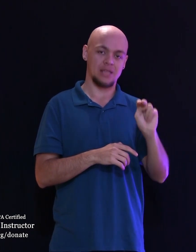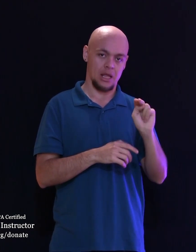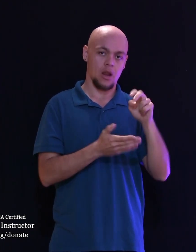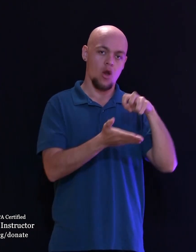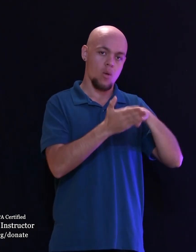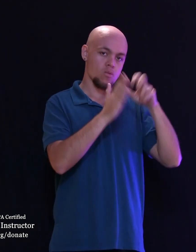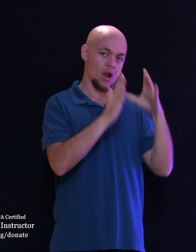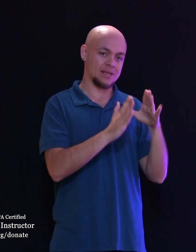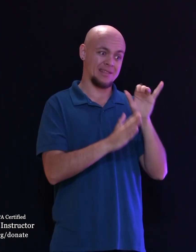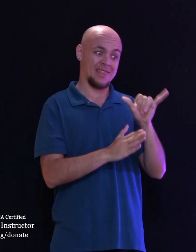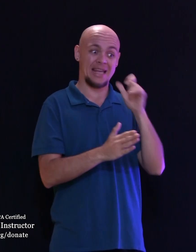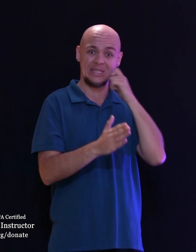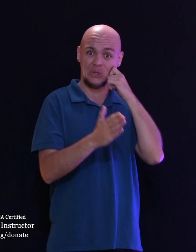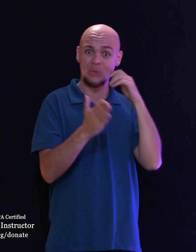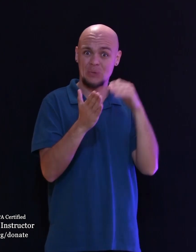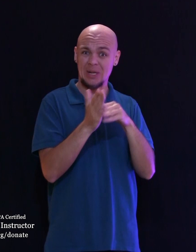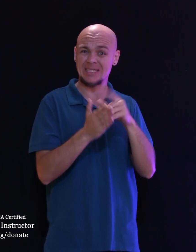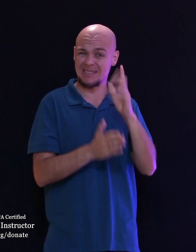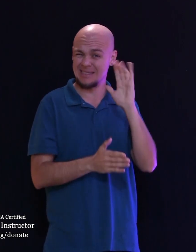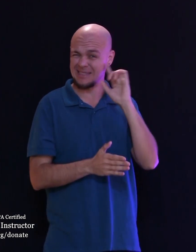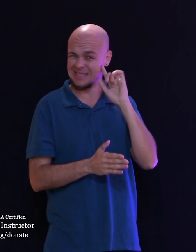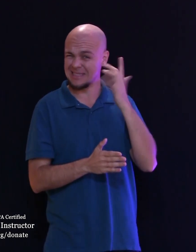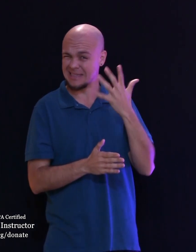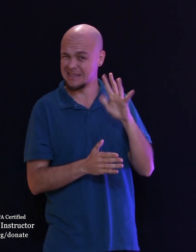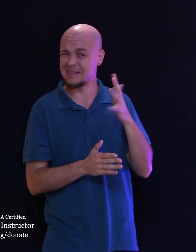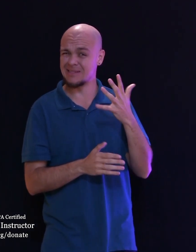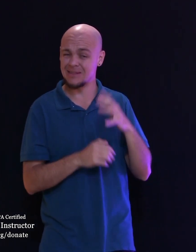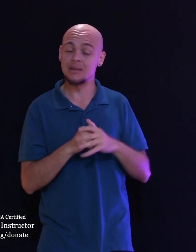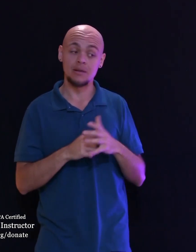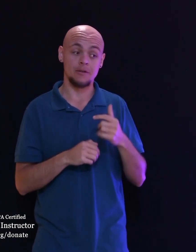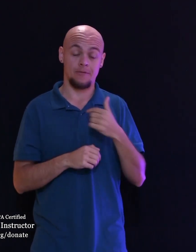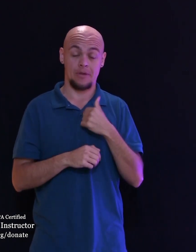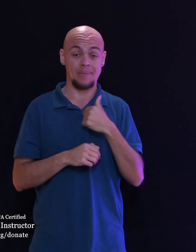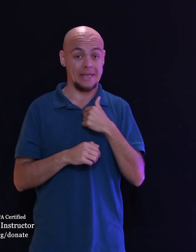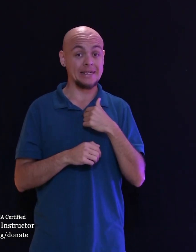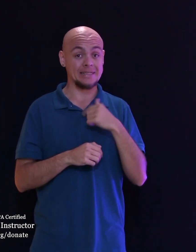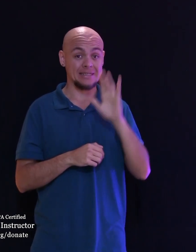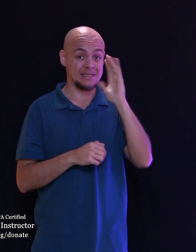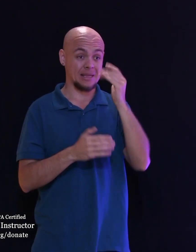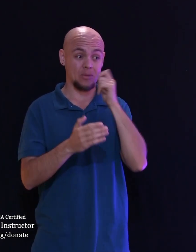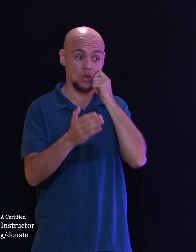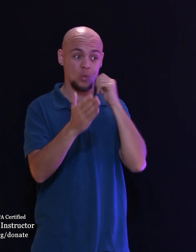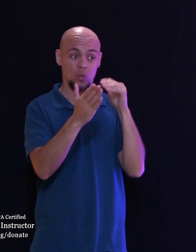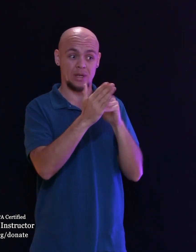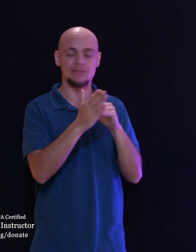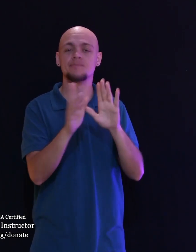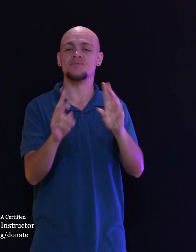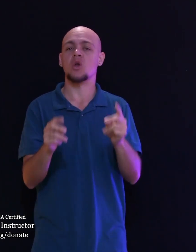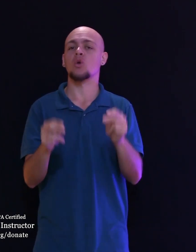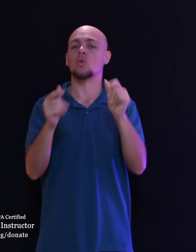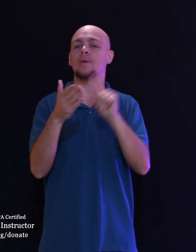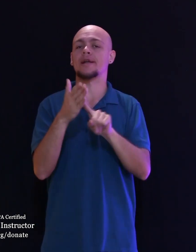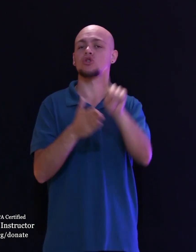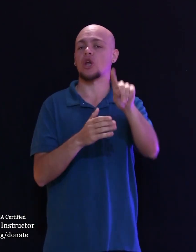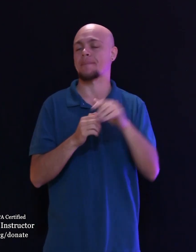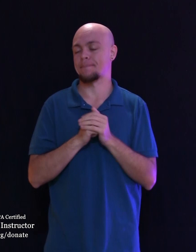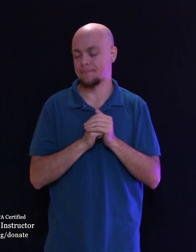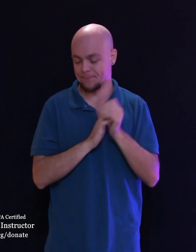Does that sound slightly racist to you? Sounds a little racist to me. Let me do a quick check with you.